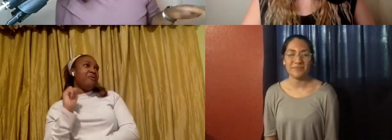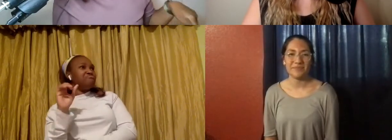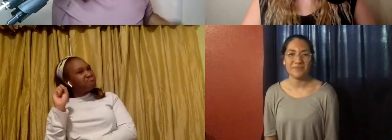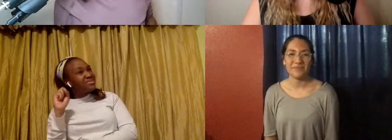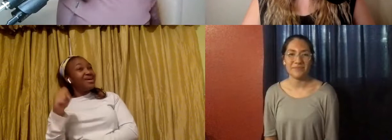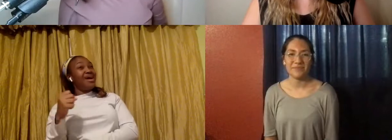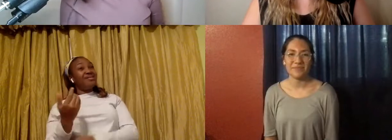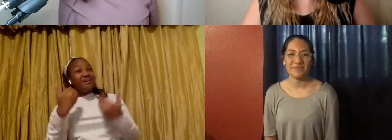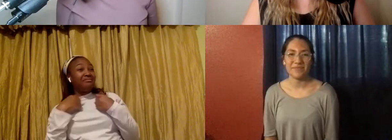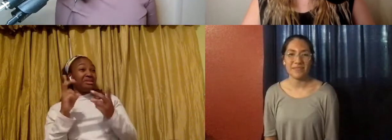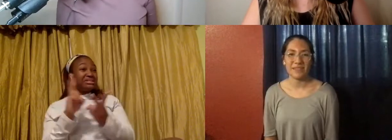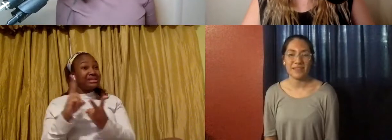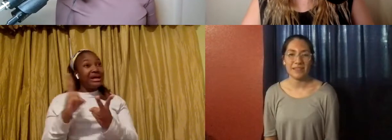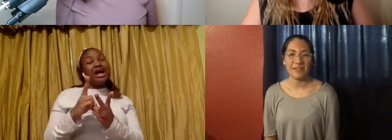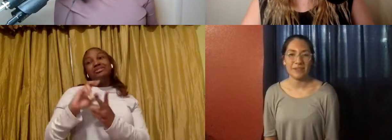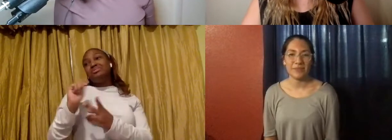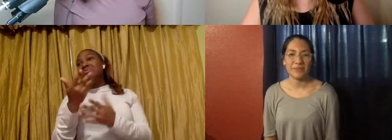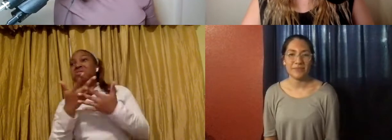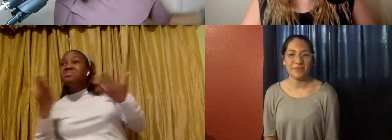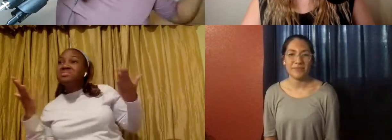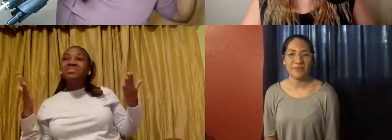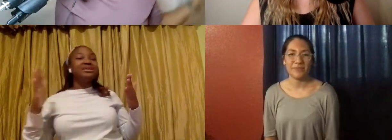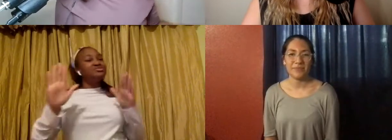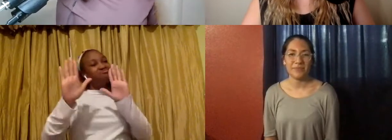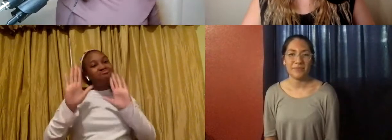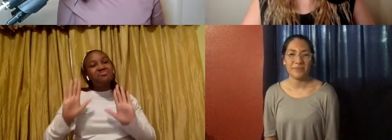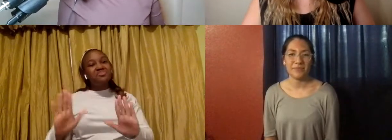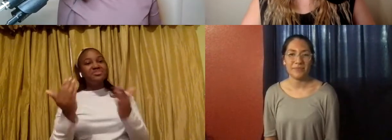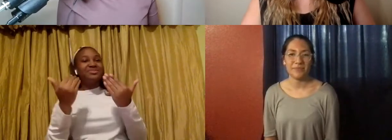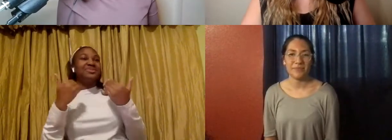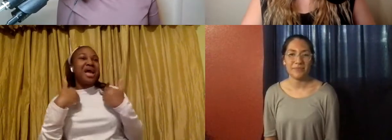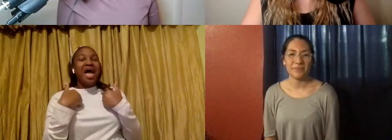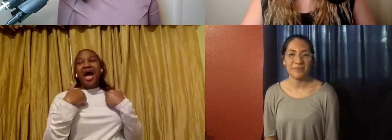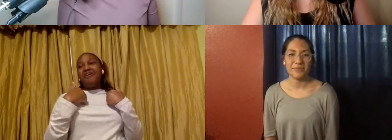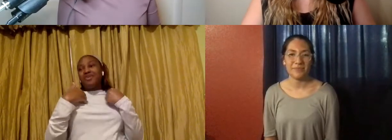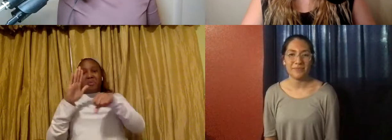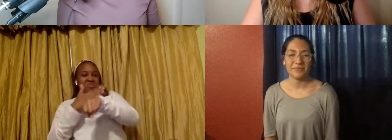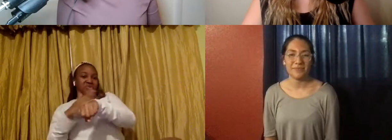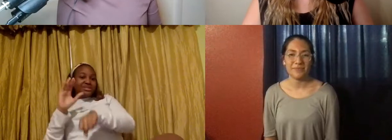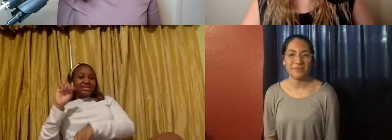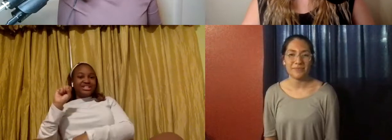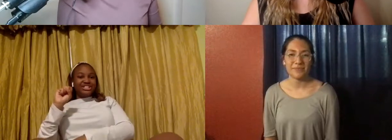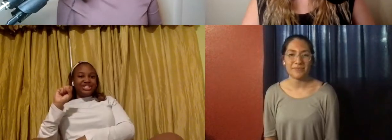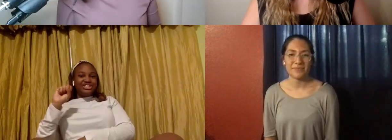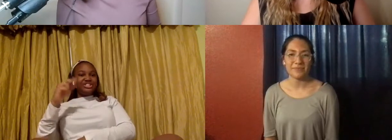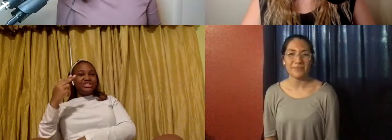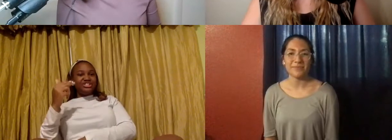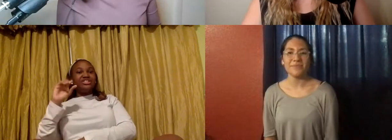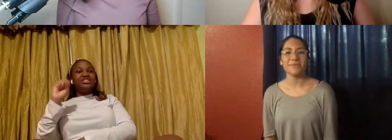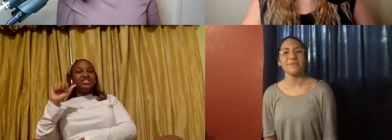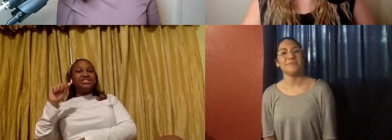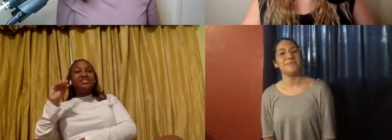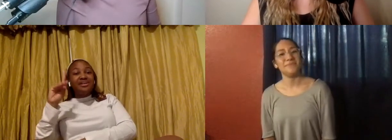have sex. And everything will just be, like, awesome. You'll have, like, Sade playing in the background or something. And it's like... No,